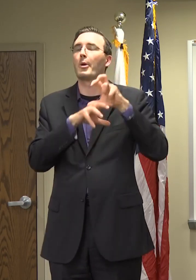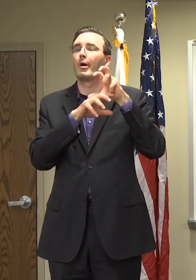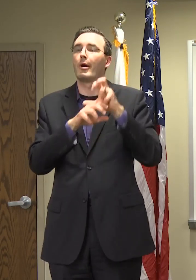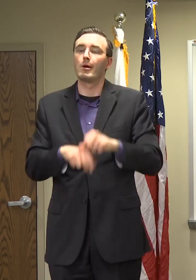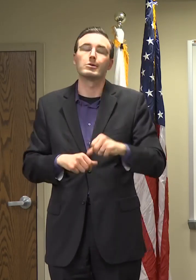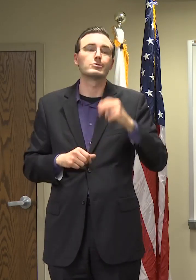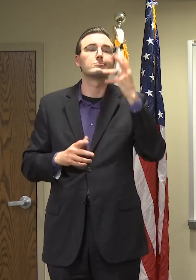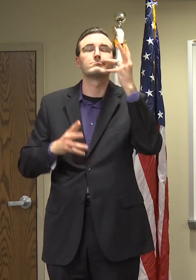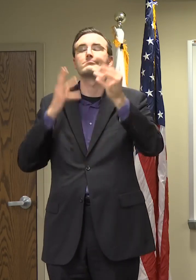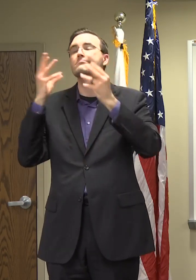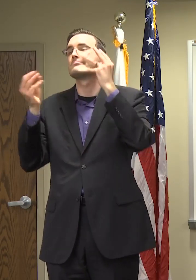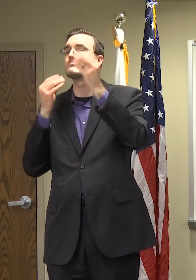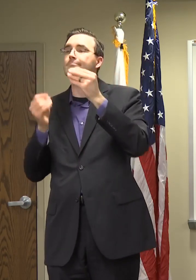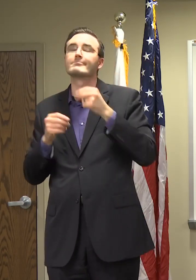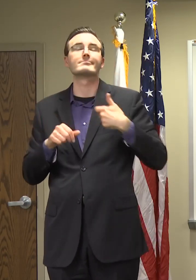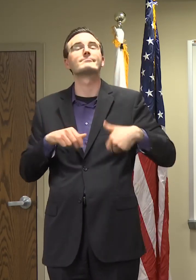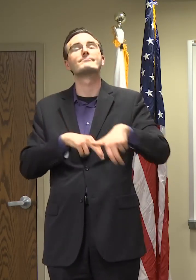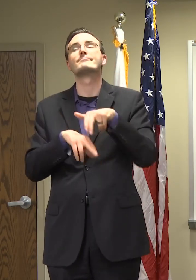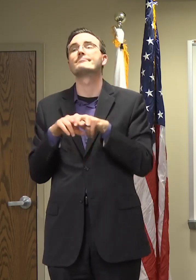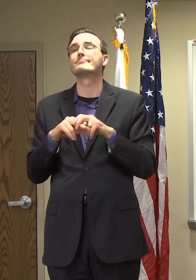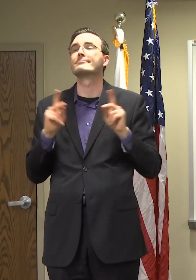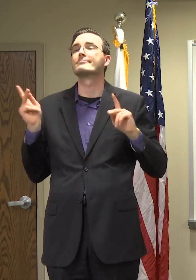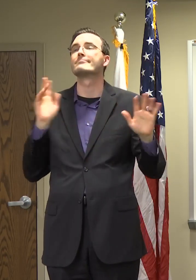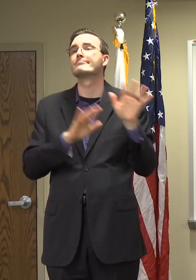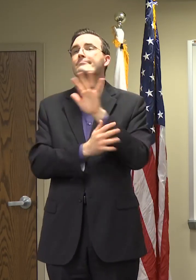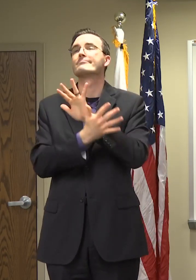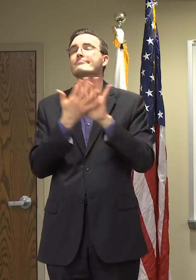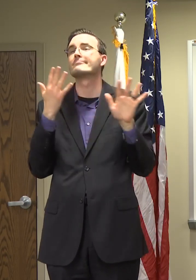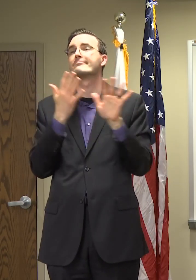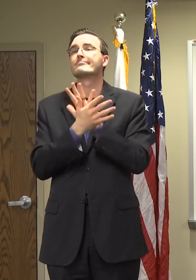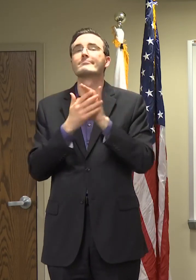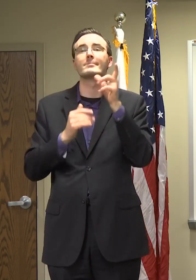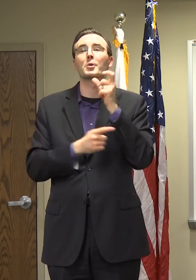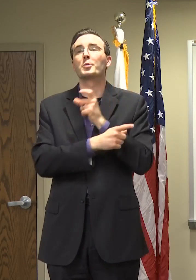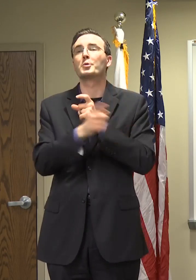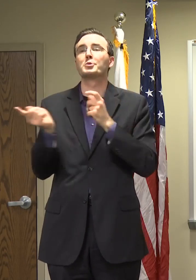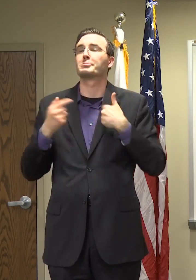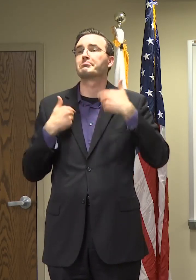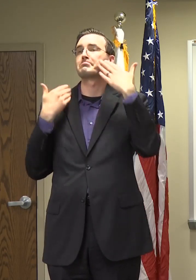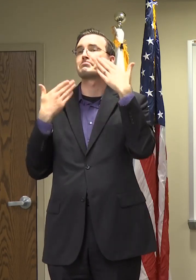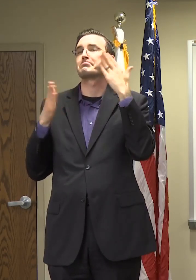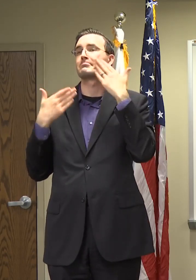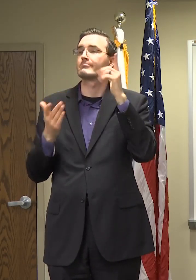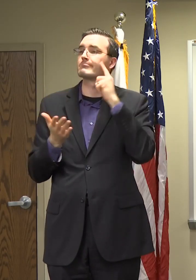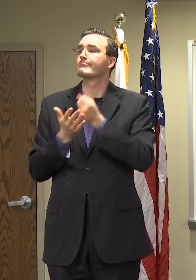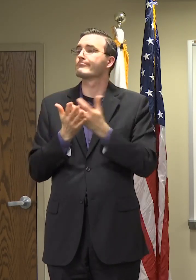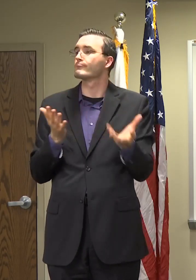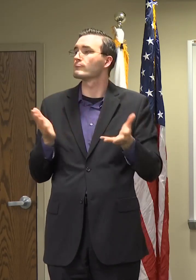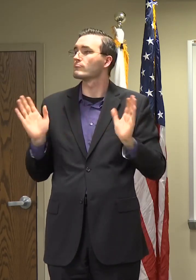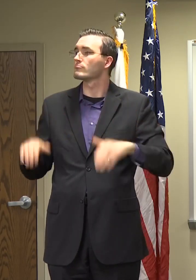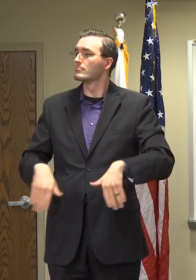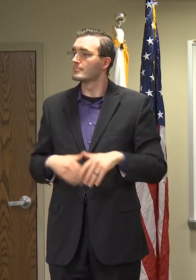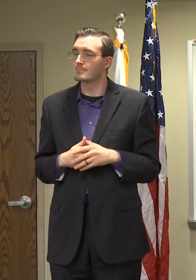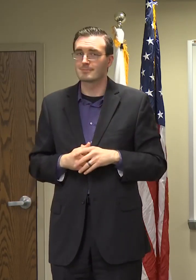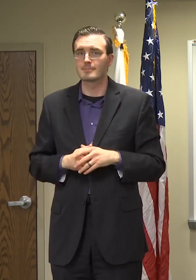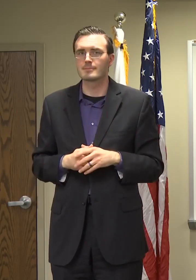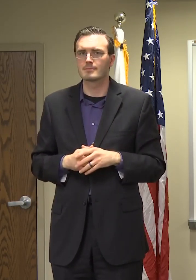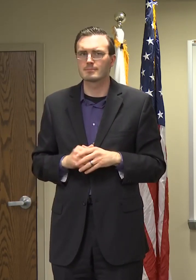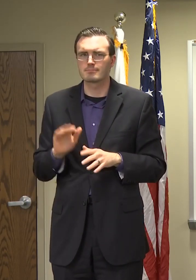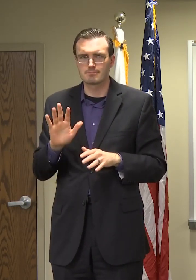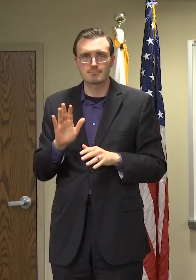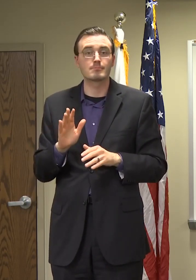that contact tracing and you get that call, you're going to have to think about, who was I around? What was I doing that